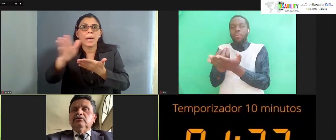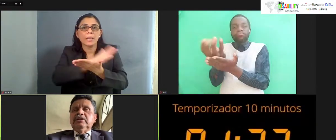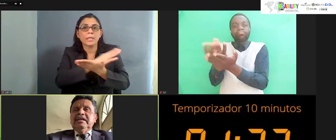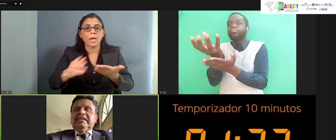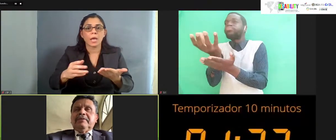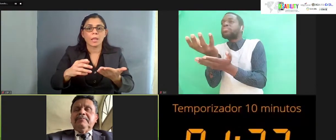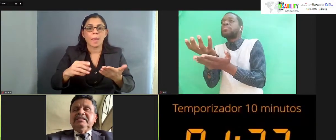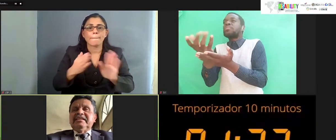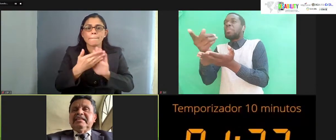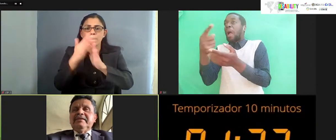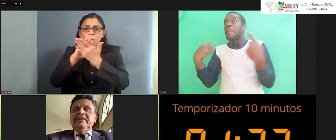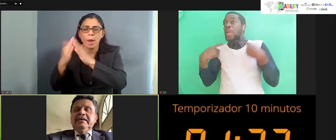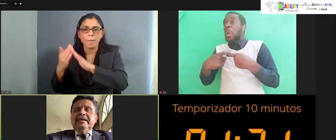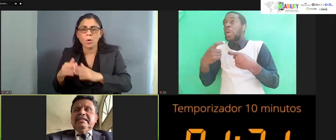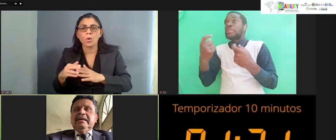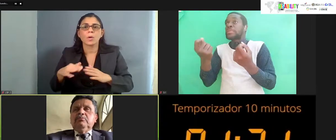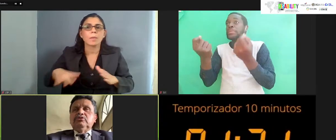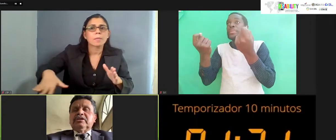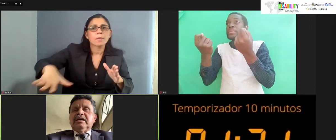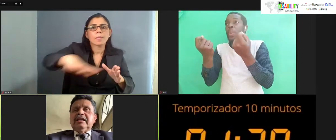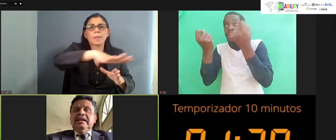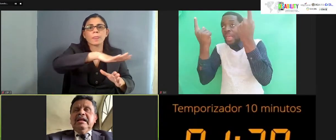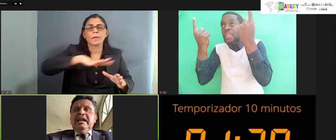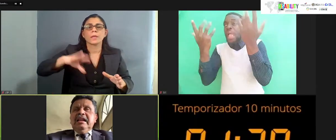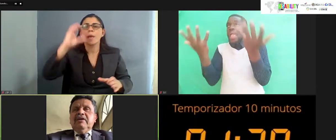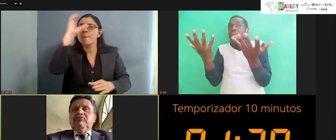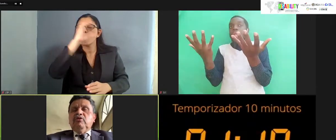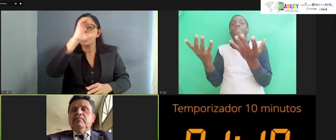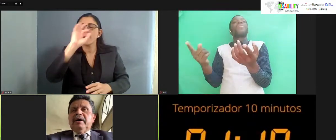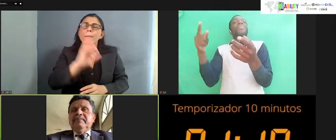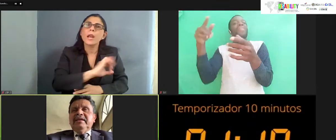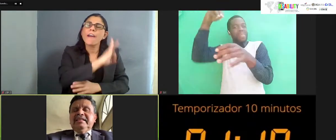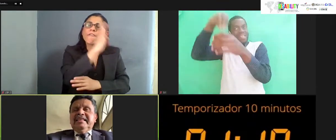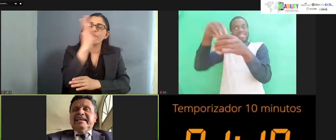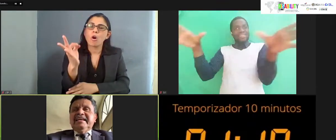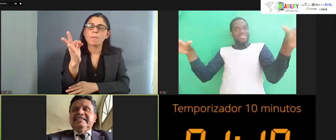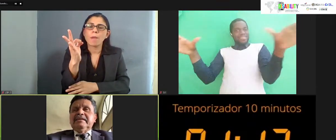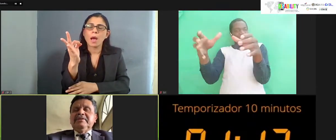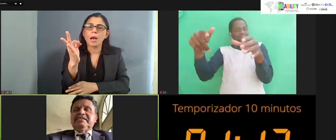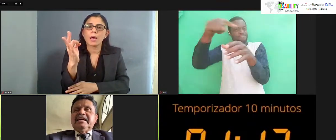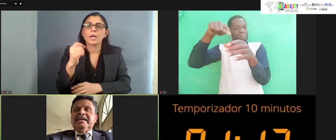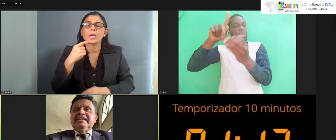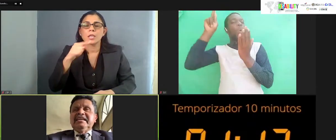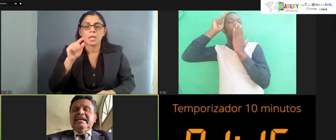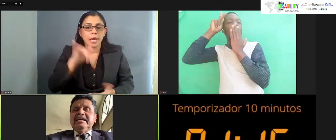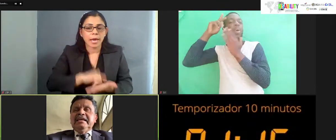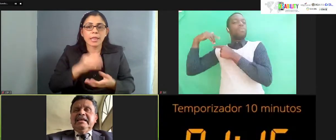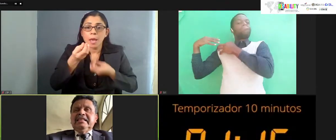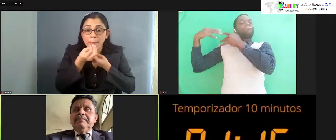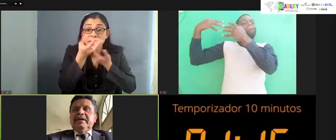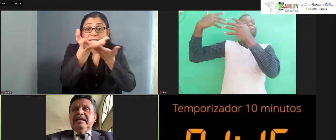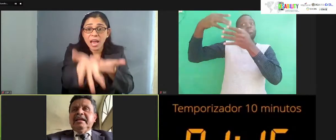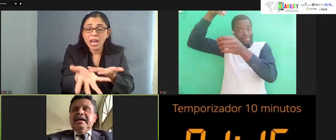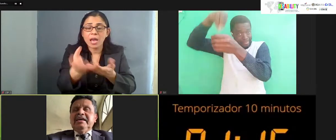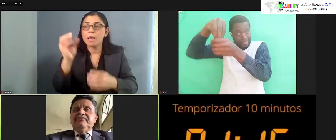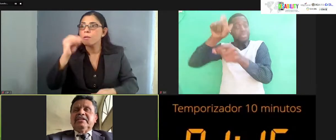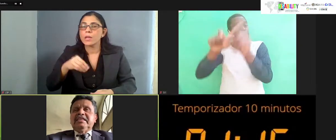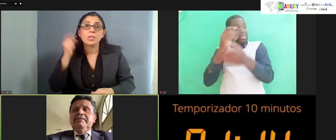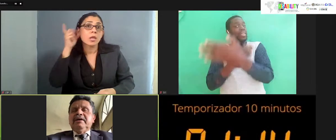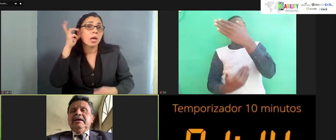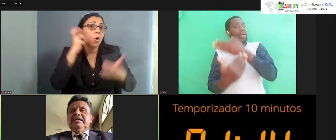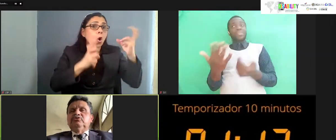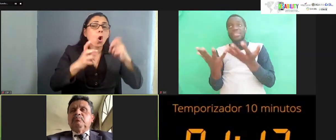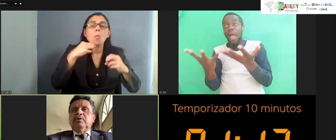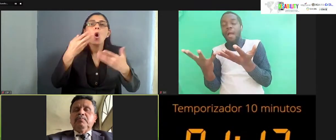also those people who are part of these originary native people and we need to